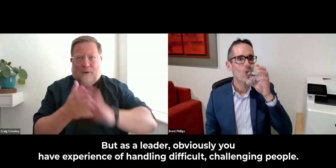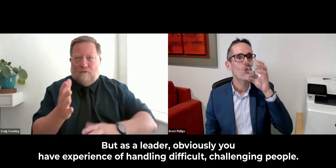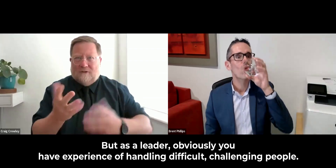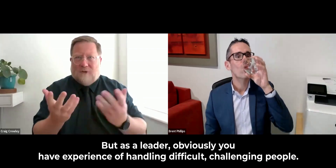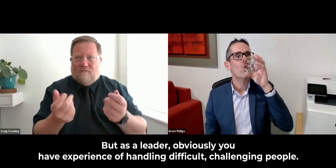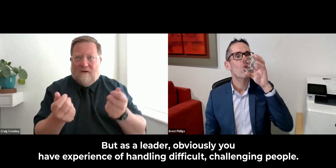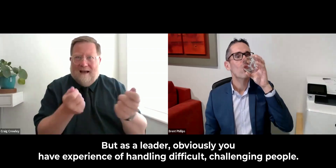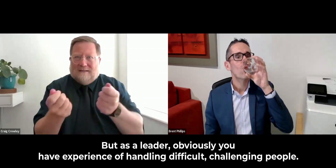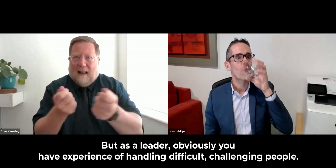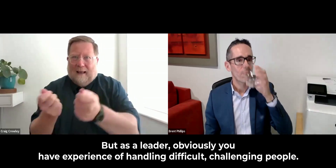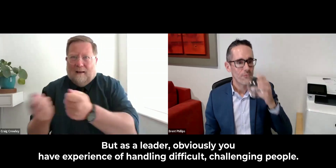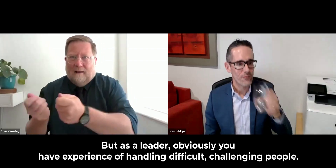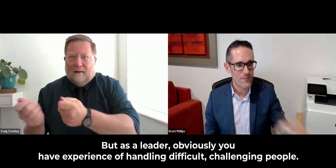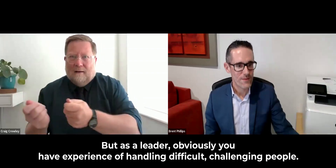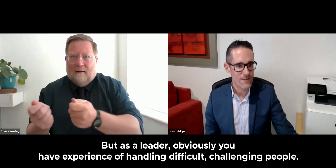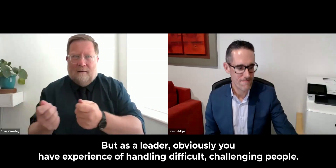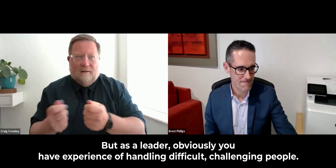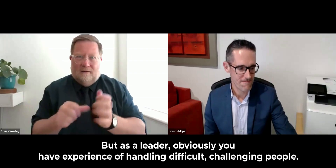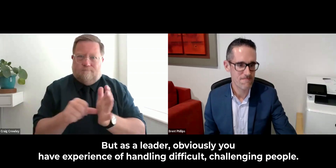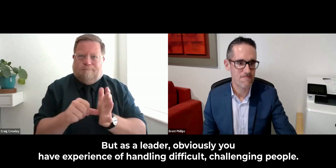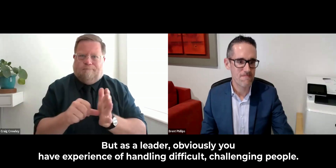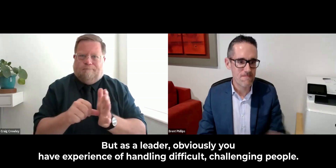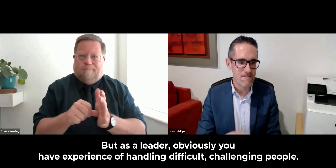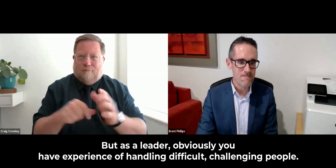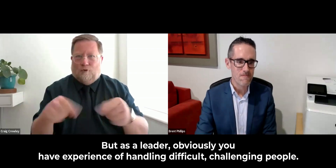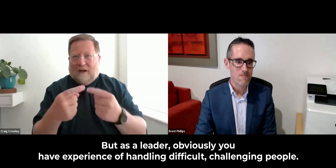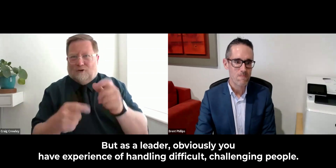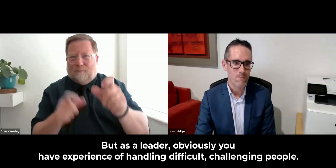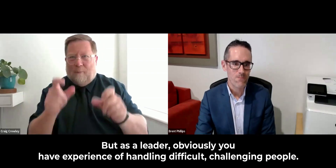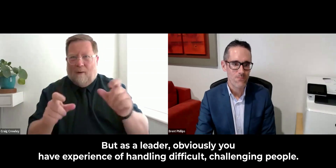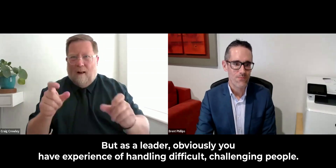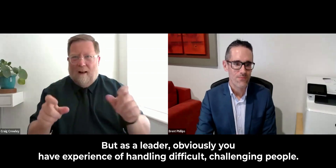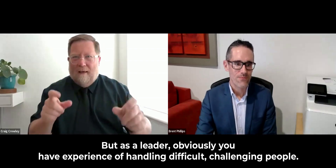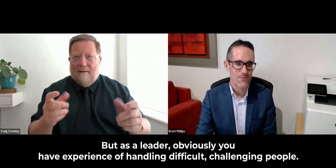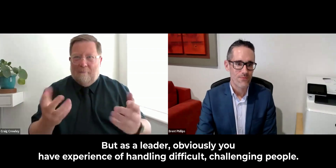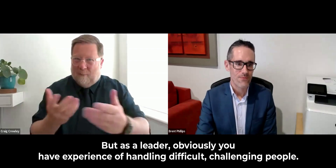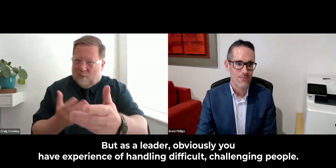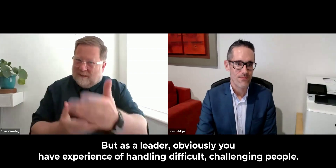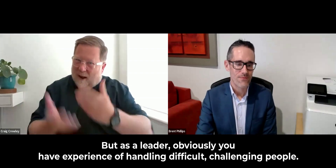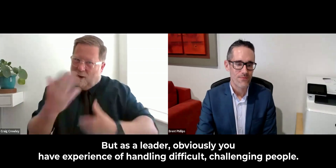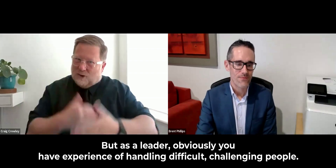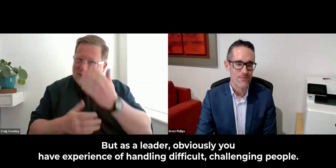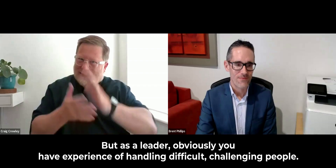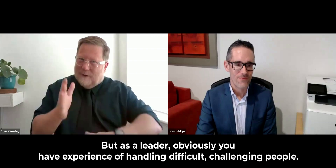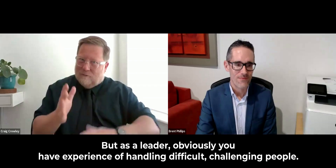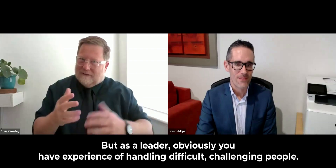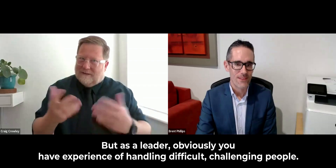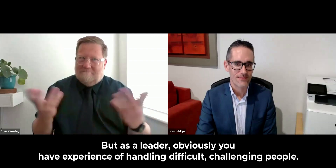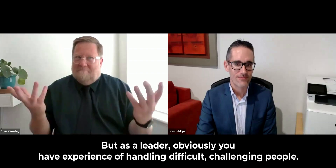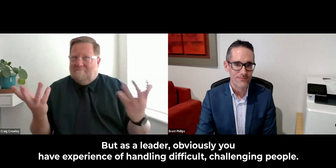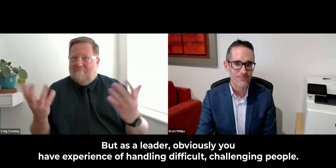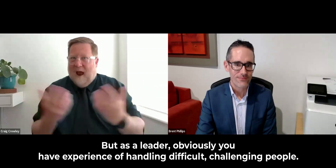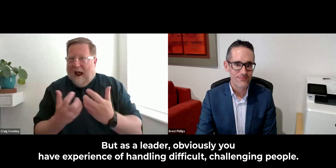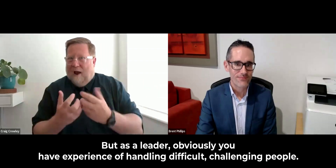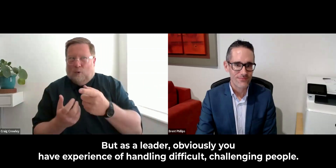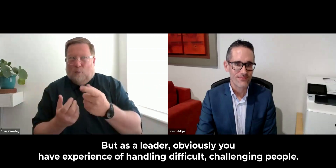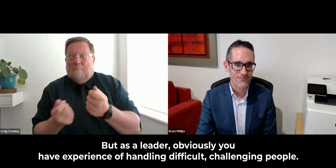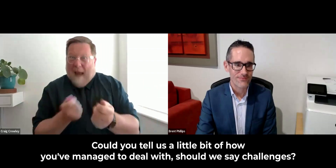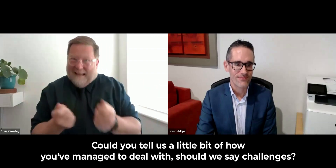obviously you have experience of handling difficult, challenging people.